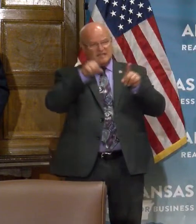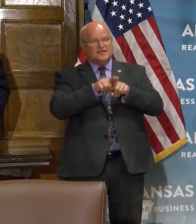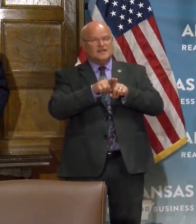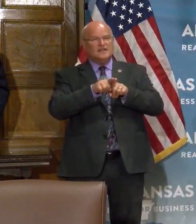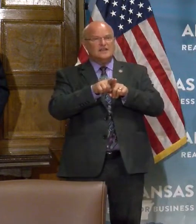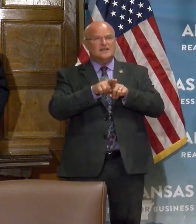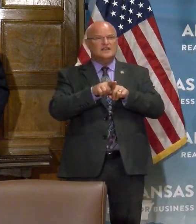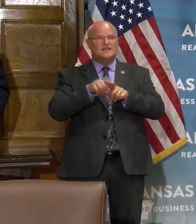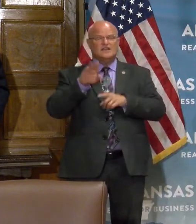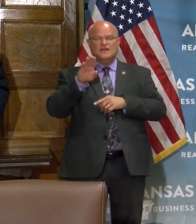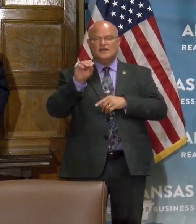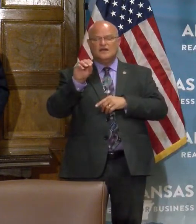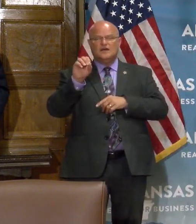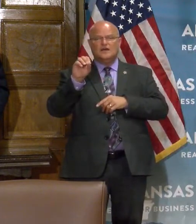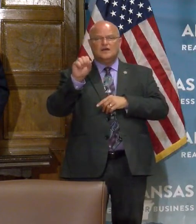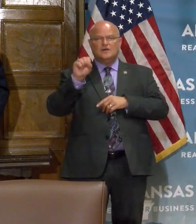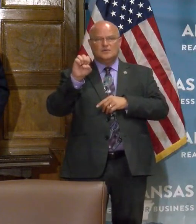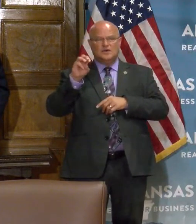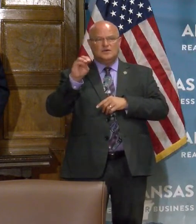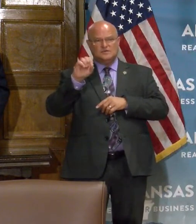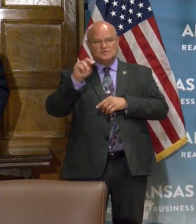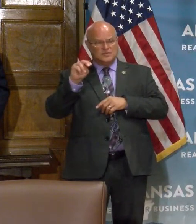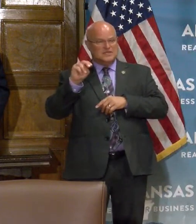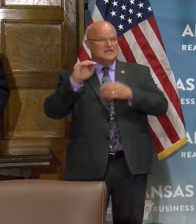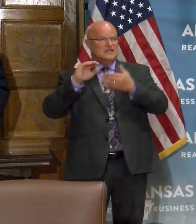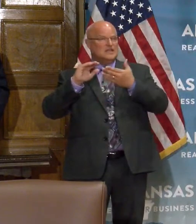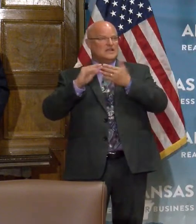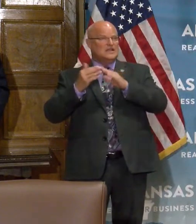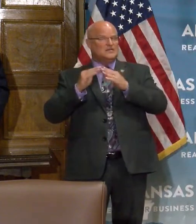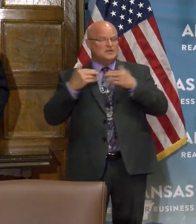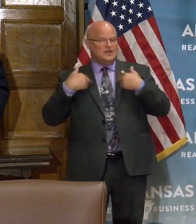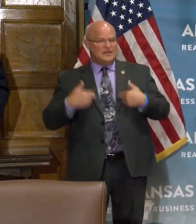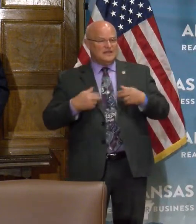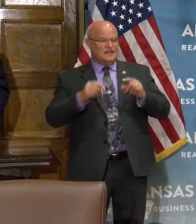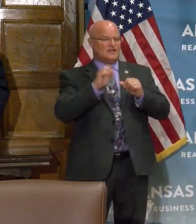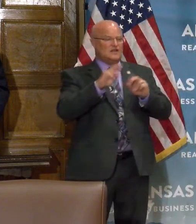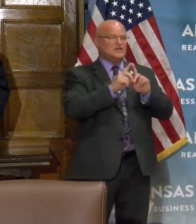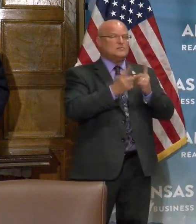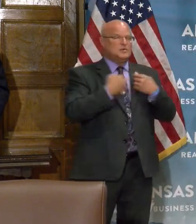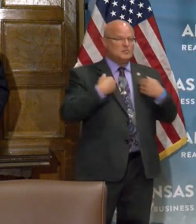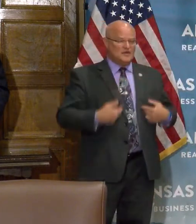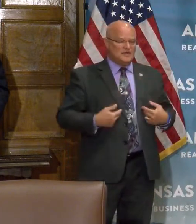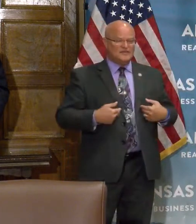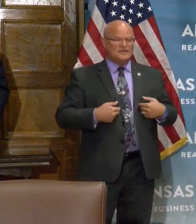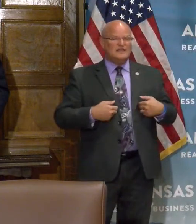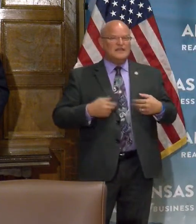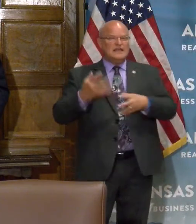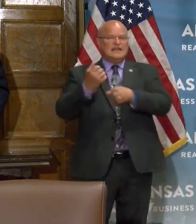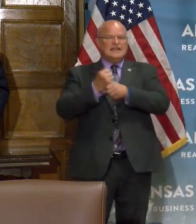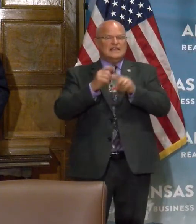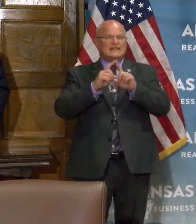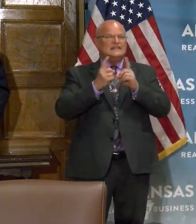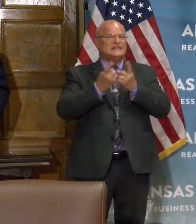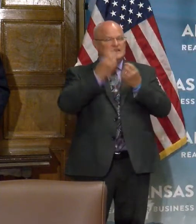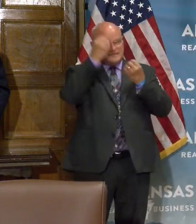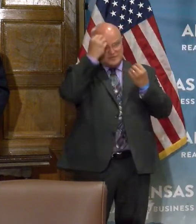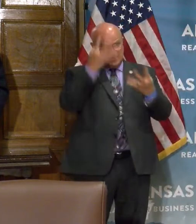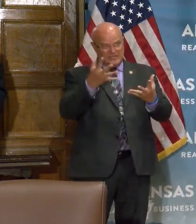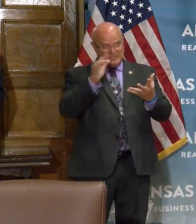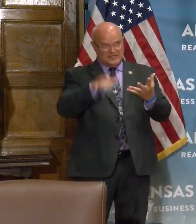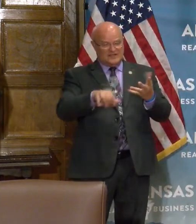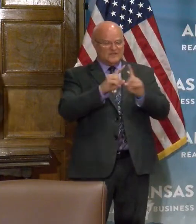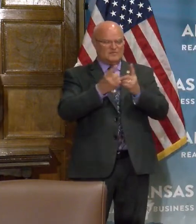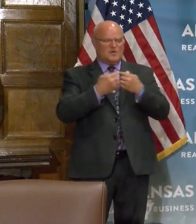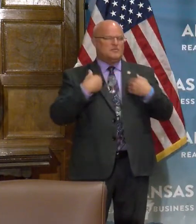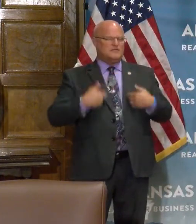of Public Health at UAMS and the Arkansas Department of Health, using information from the Arkansas Department of Health.